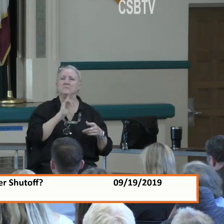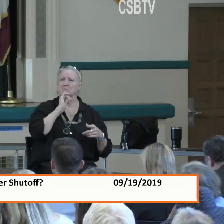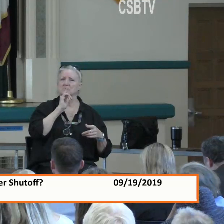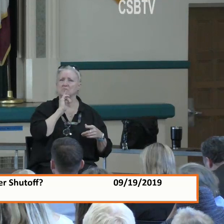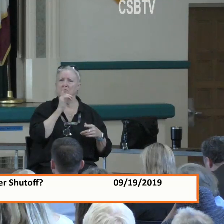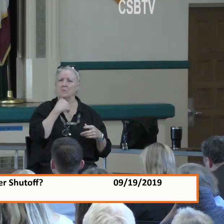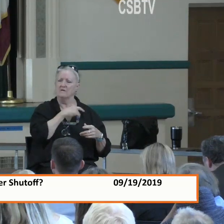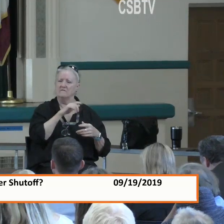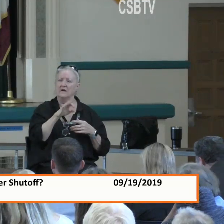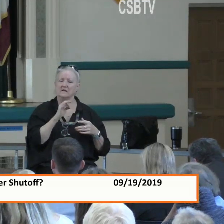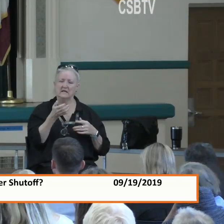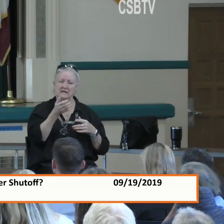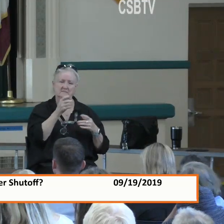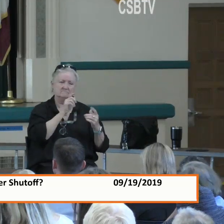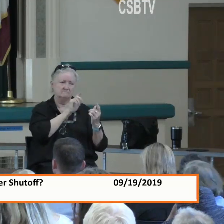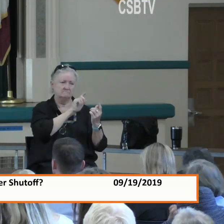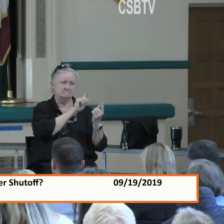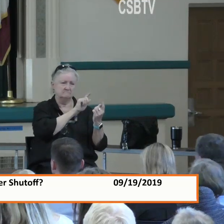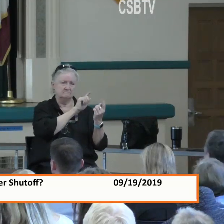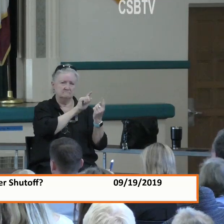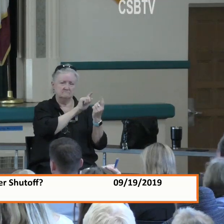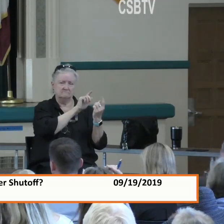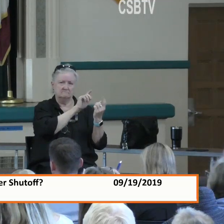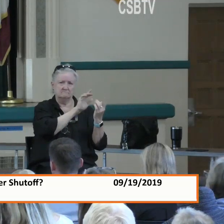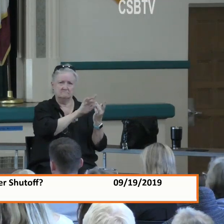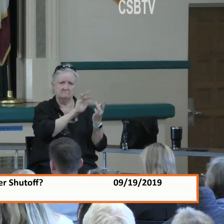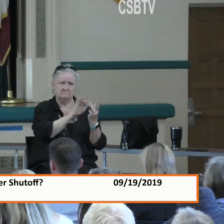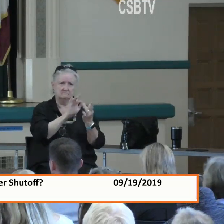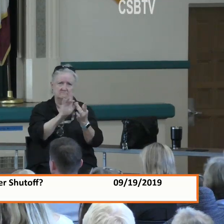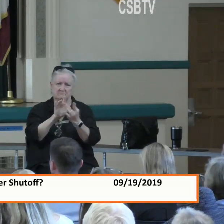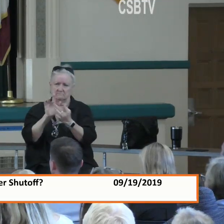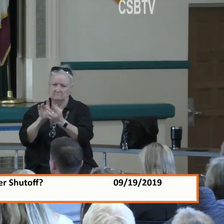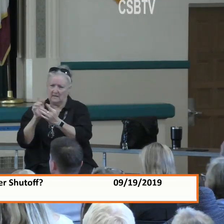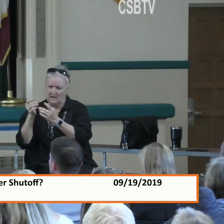find each one of those individuals so that